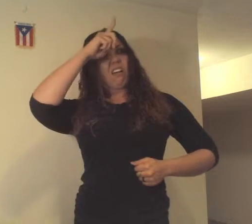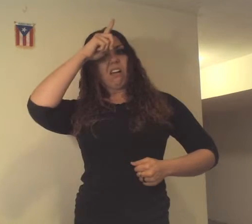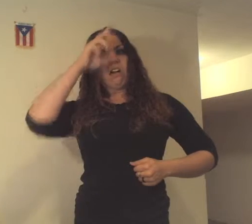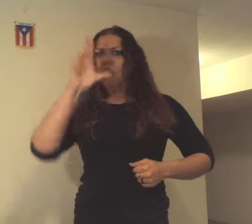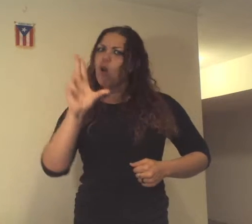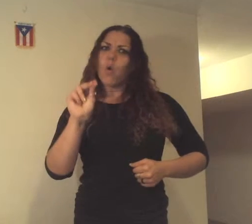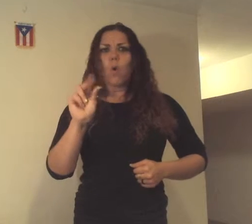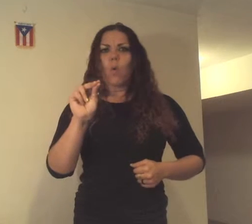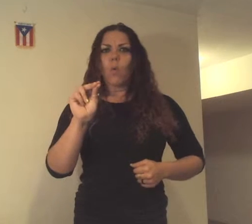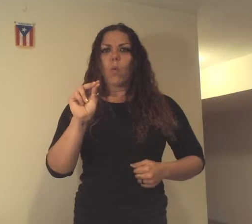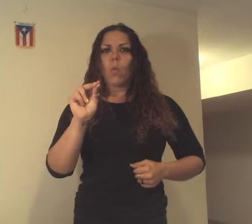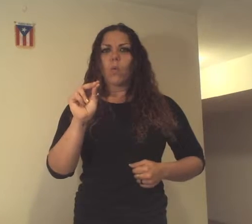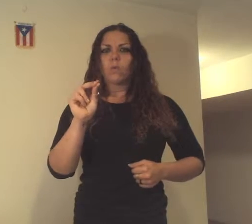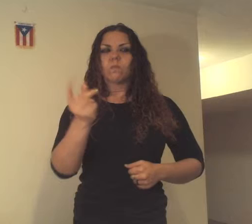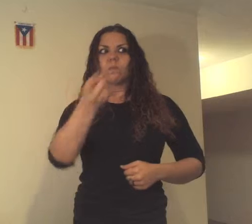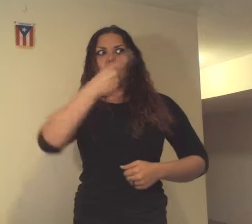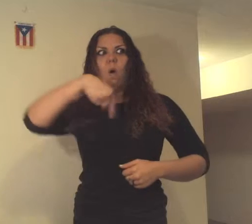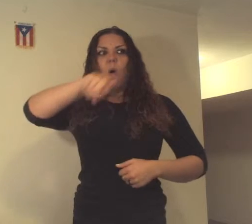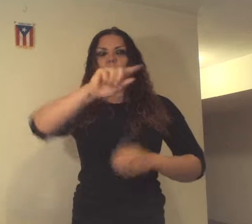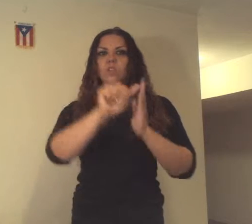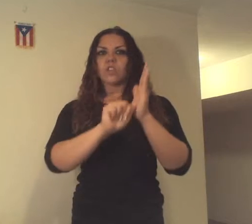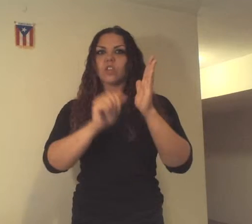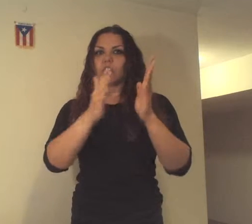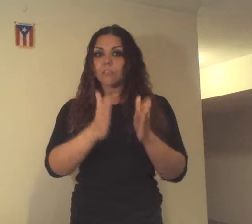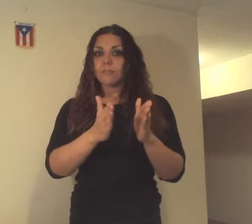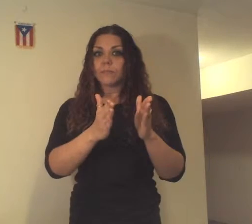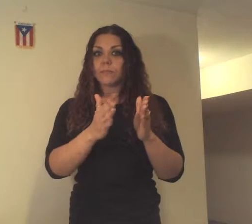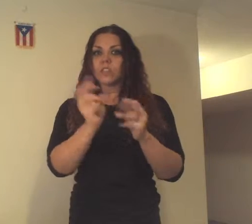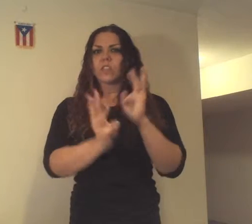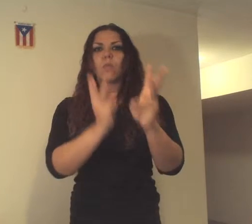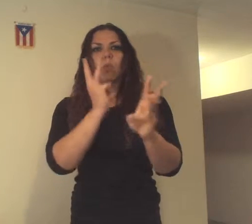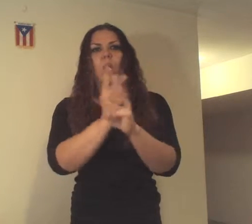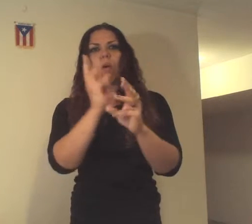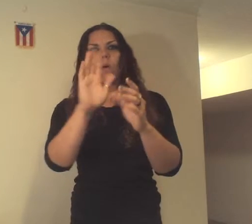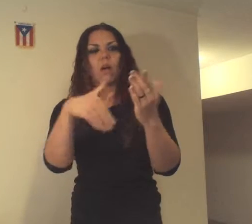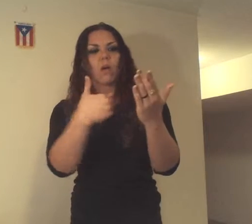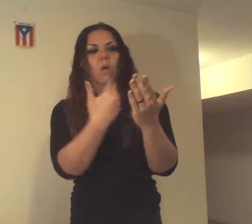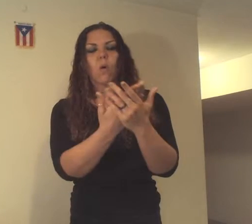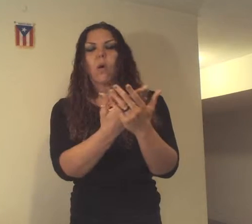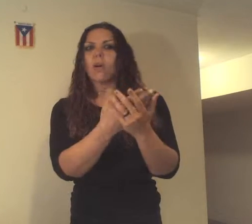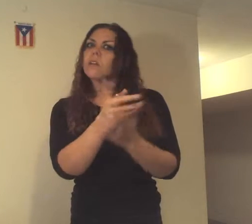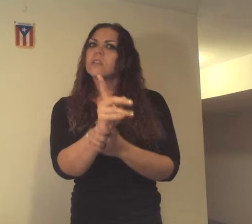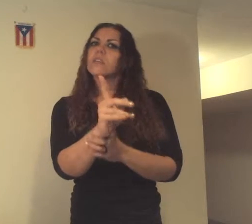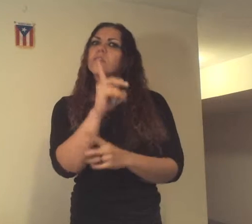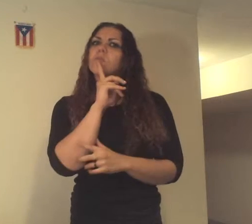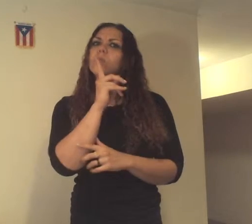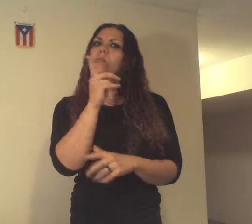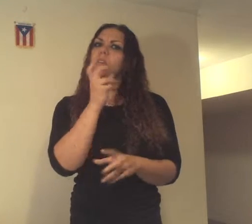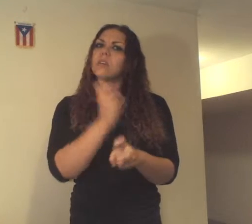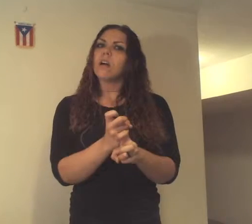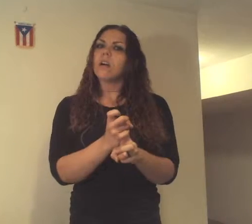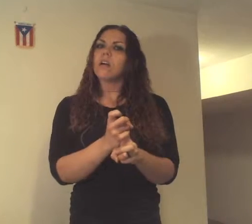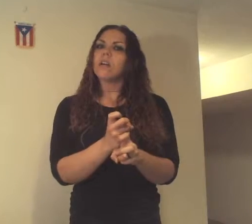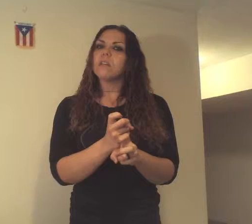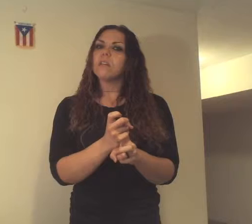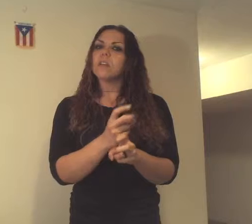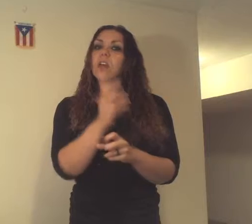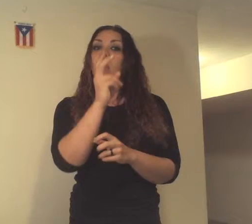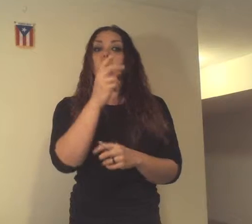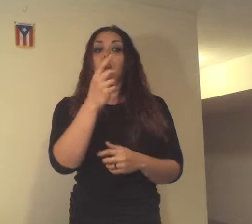training worldwide is a very large task, something I'm very personally excited about. We travel around the world. SAGES does